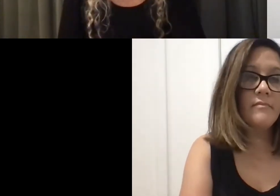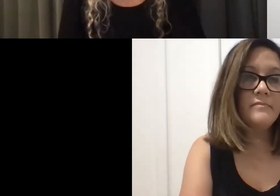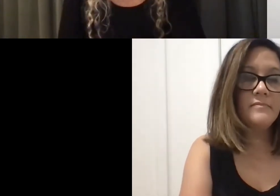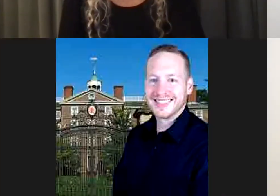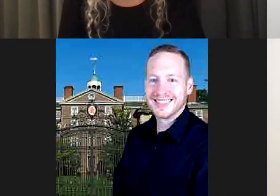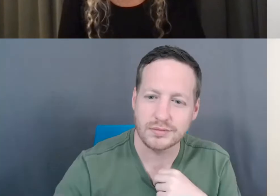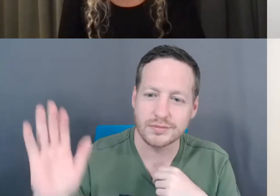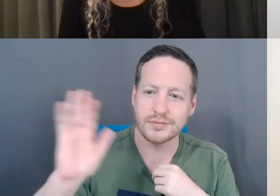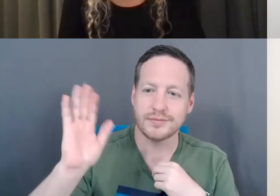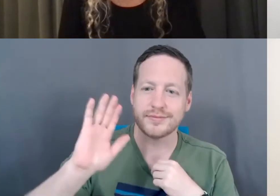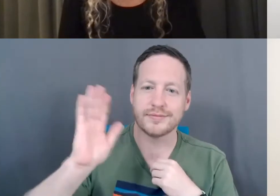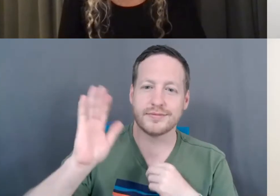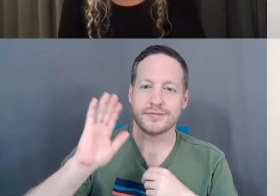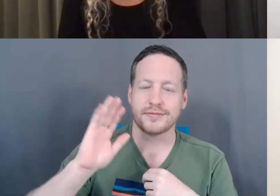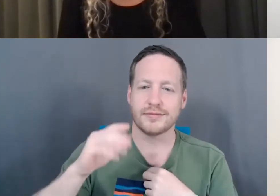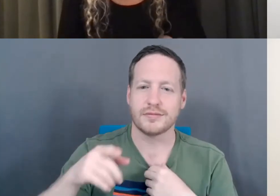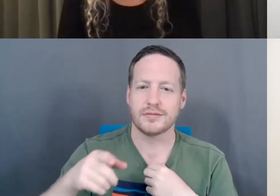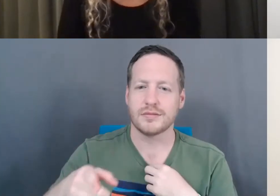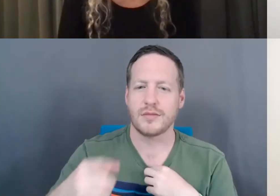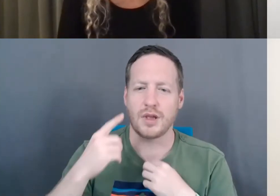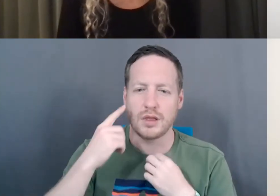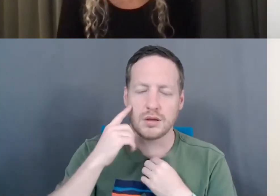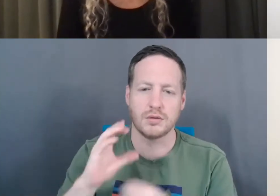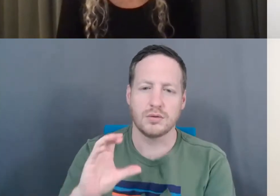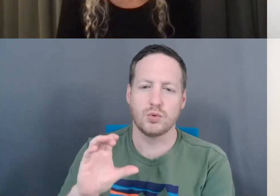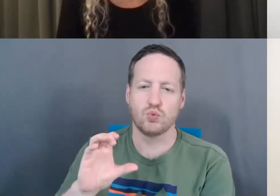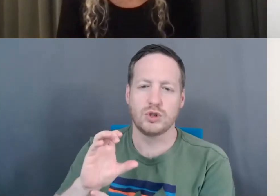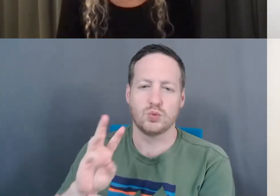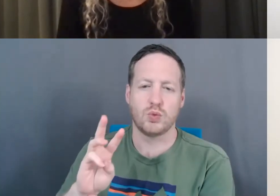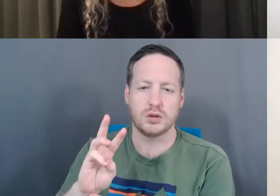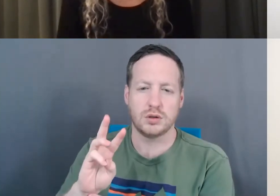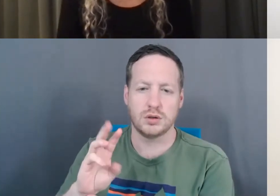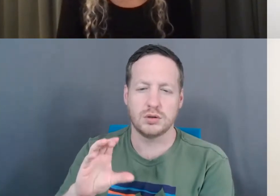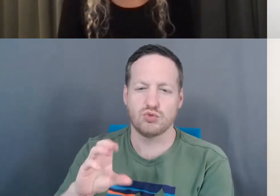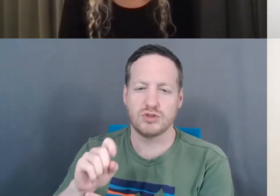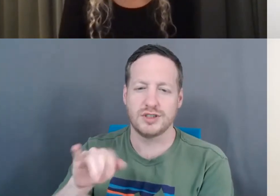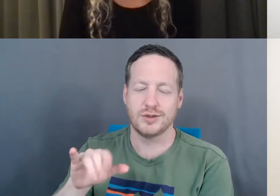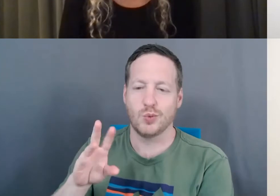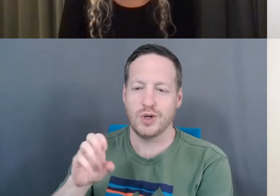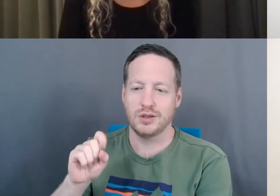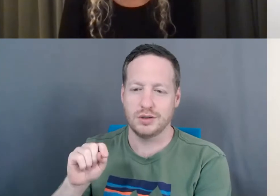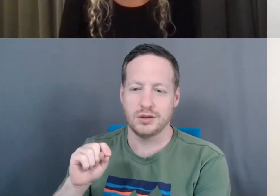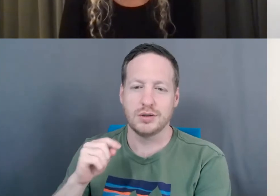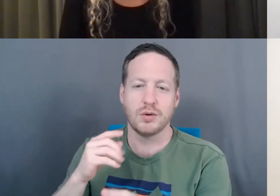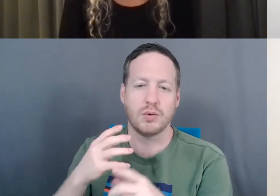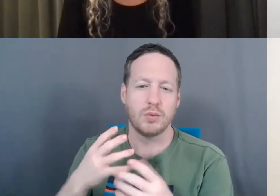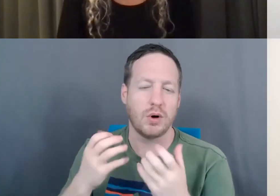them. Tim is saying hello. I see Christine has opened her video,